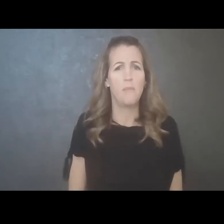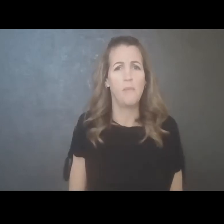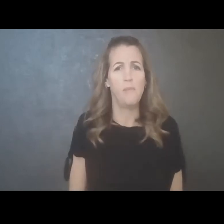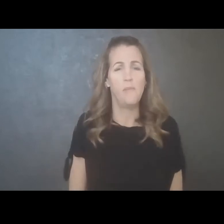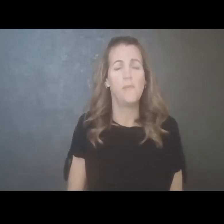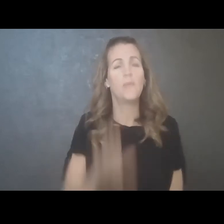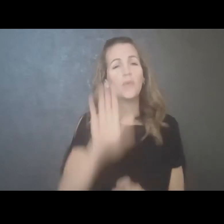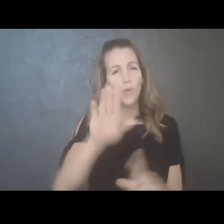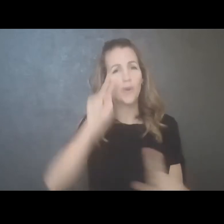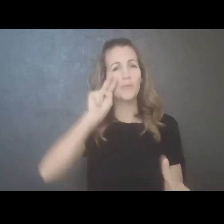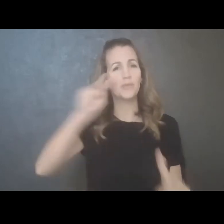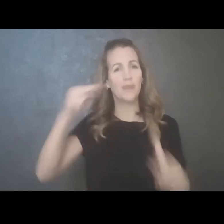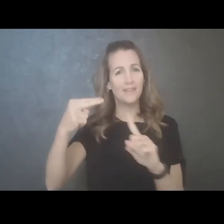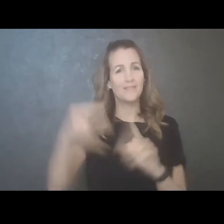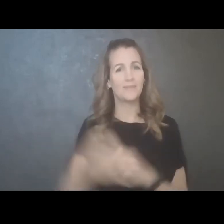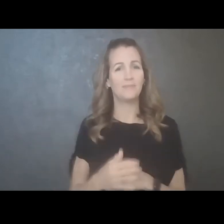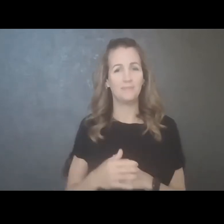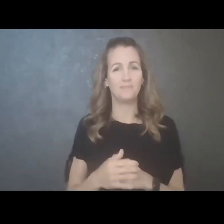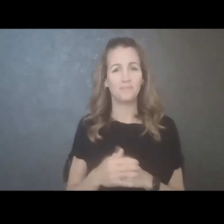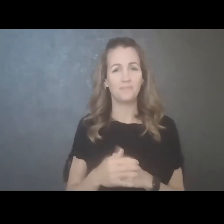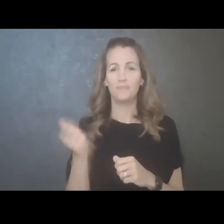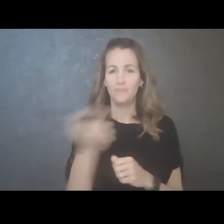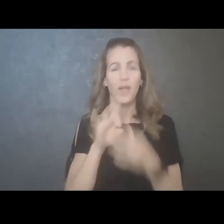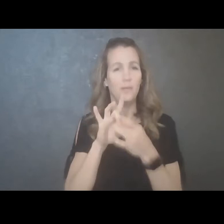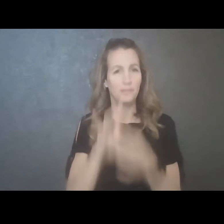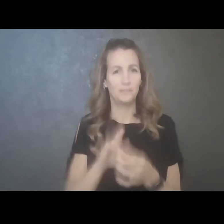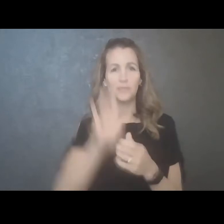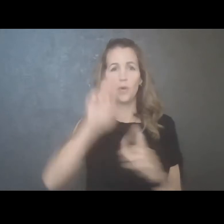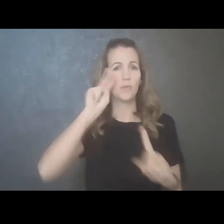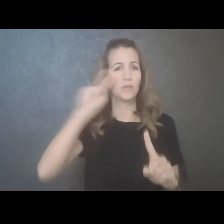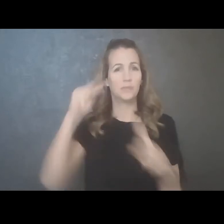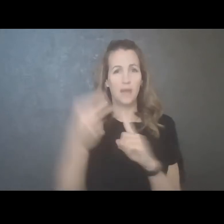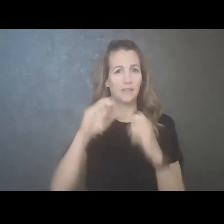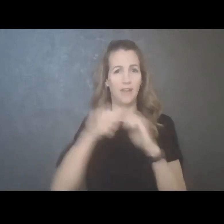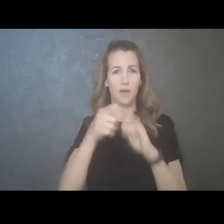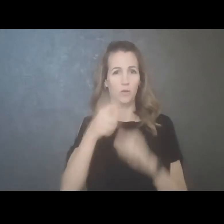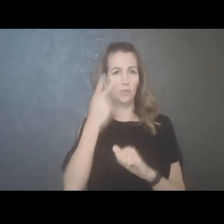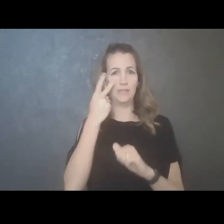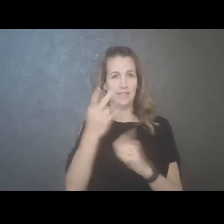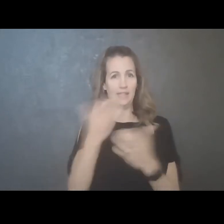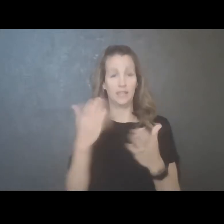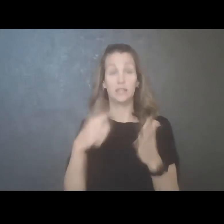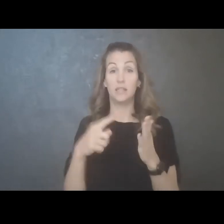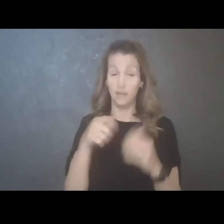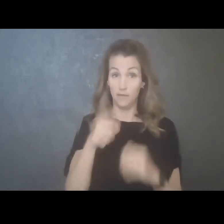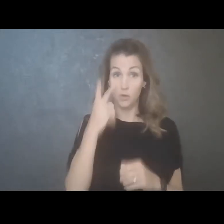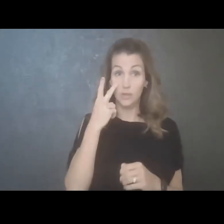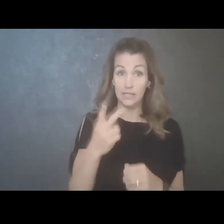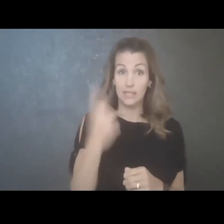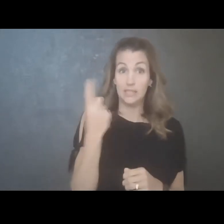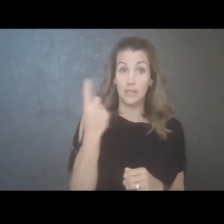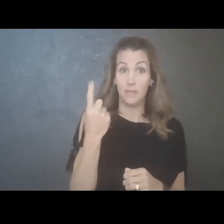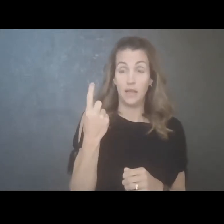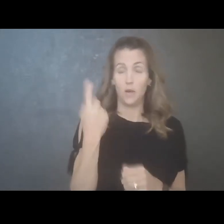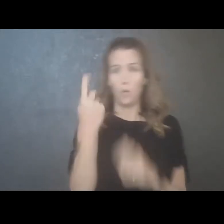Perspective. It's all about perspective and how you see things. Sometimes, have you ever seen something one way